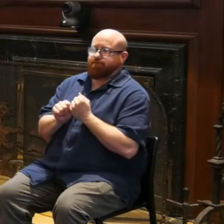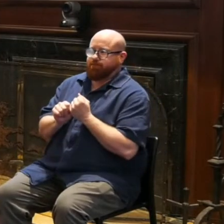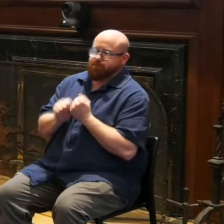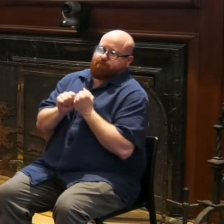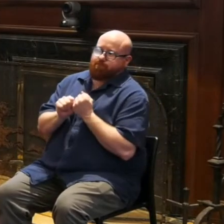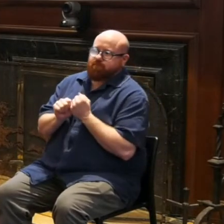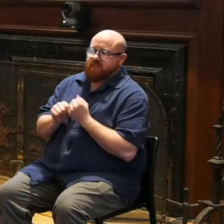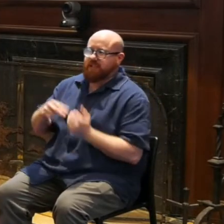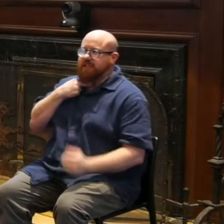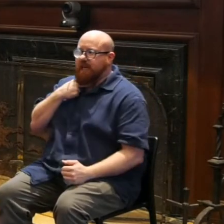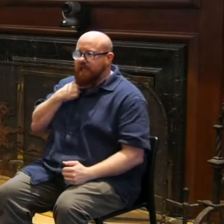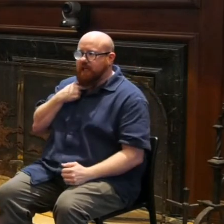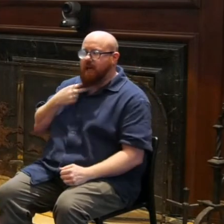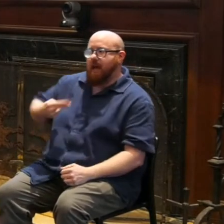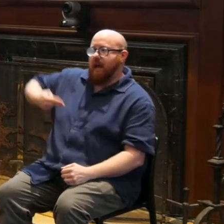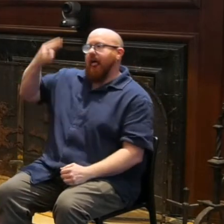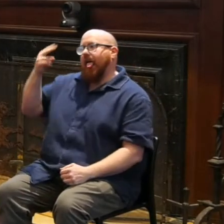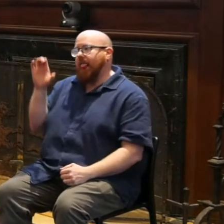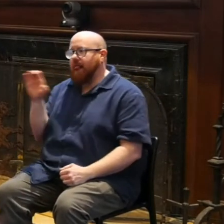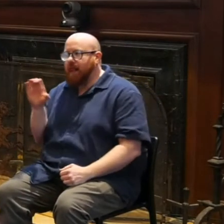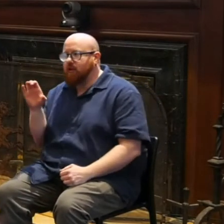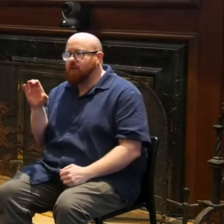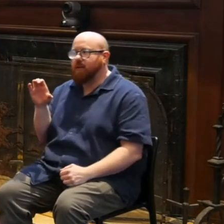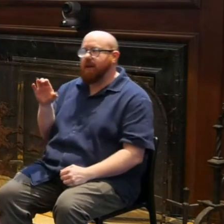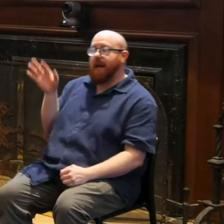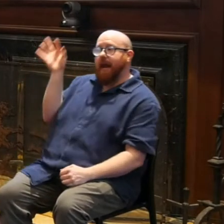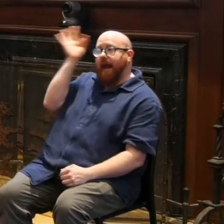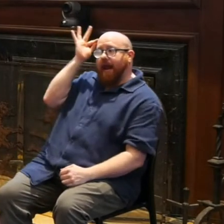hair, restless leg syndrome,